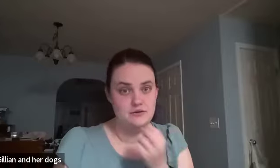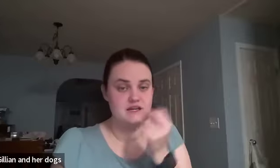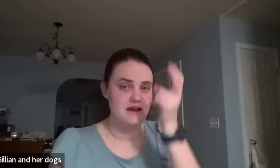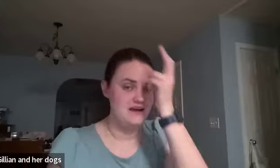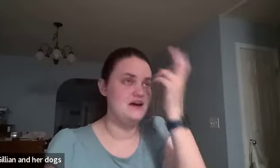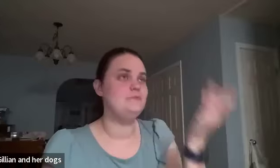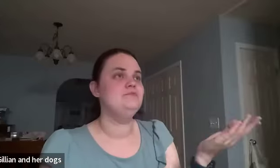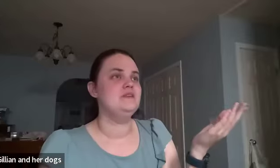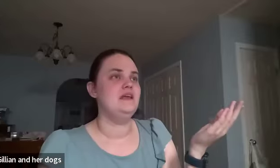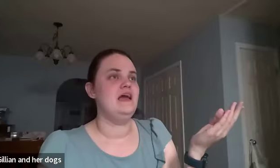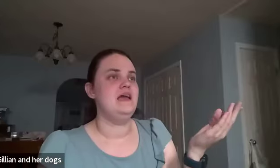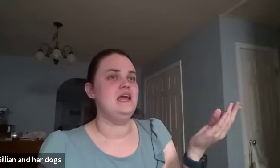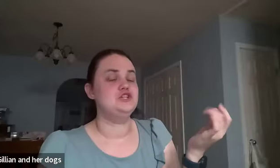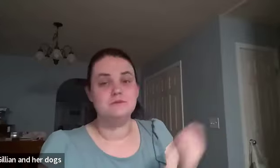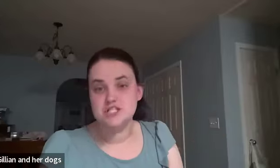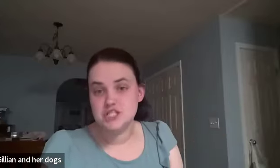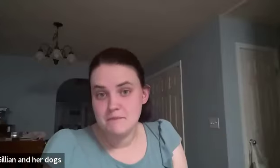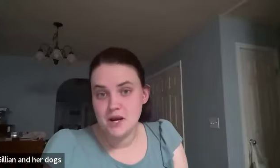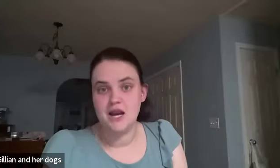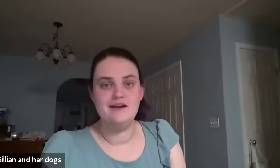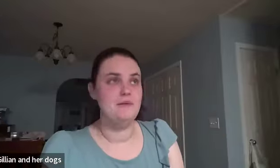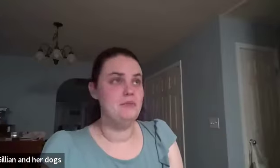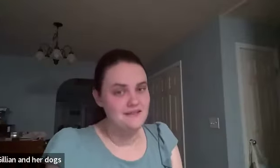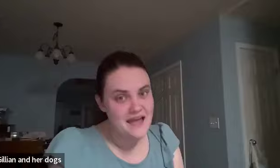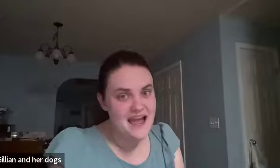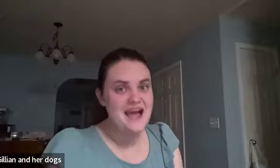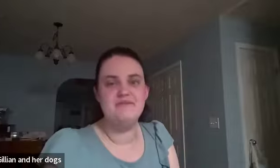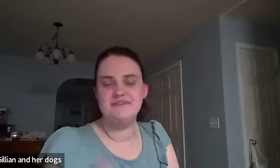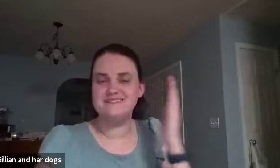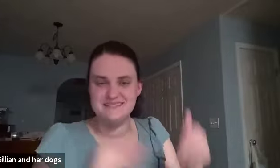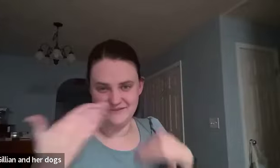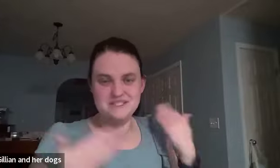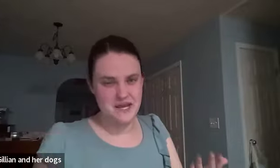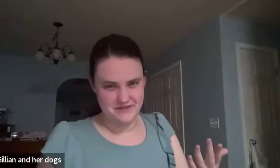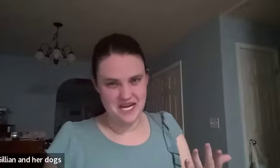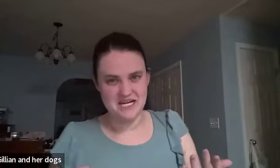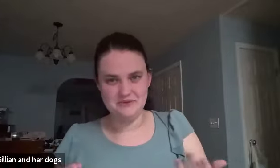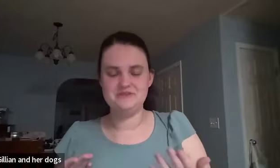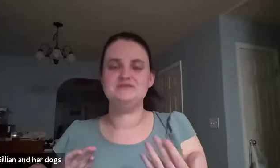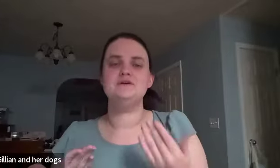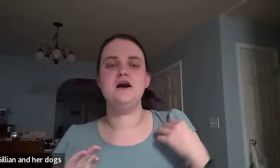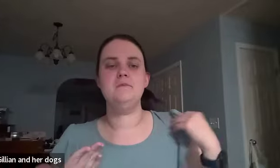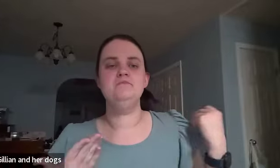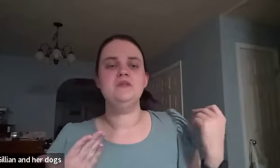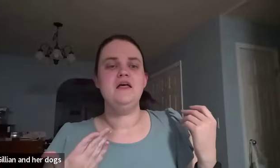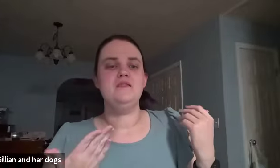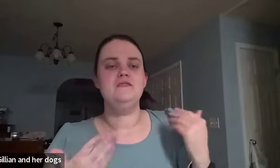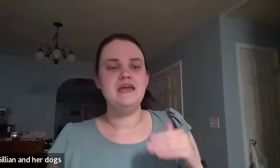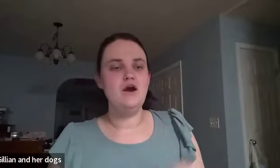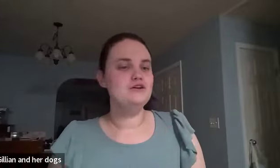goat, a German shepherd, a black lab, different types of animals. They all